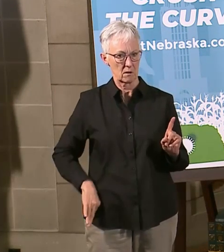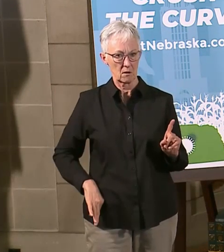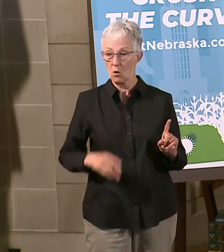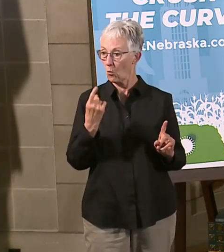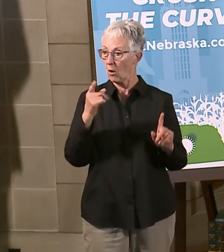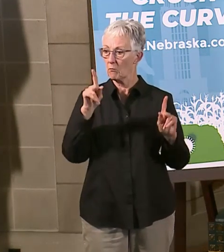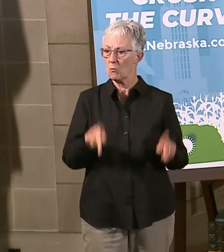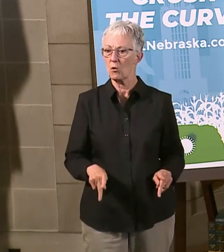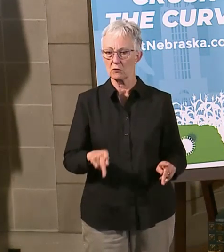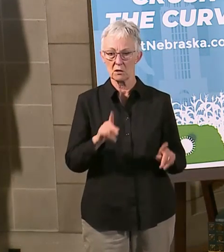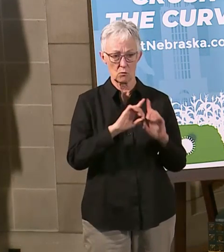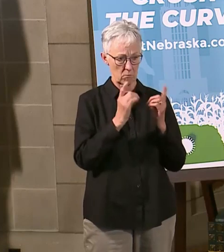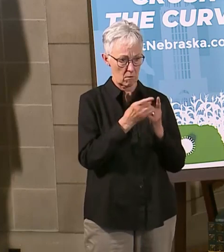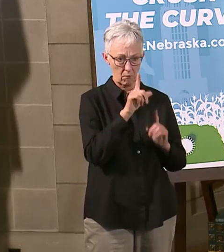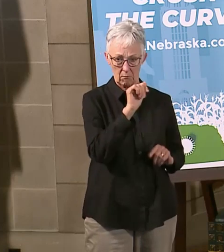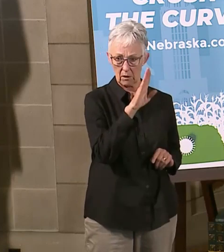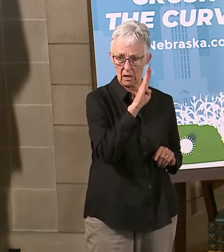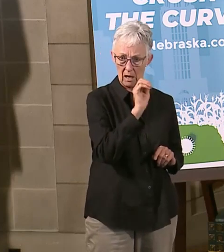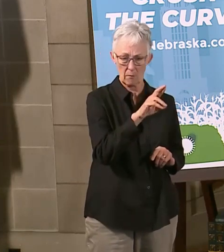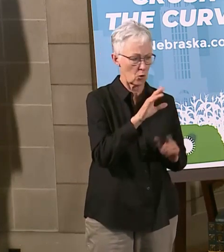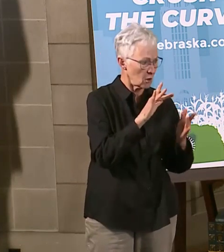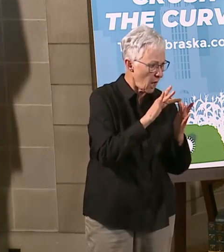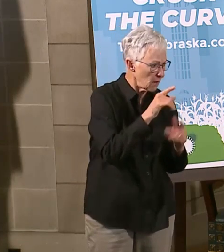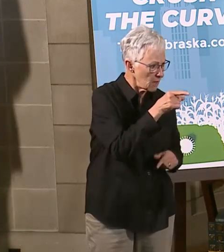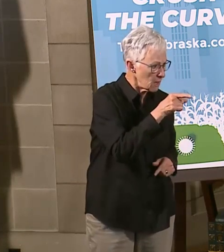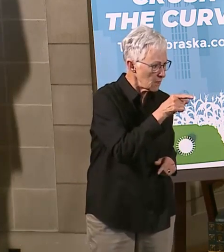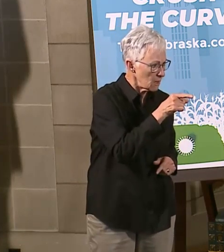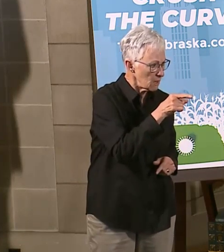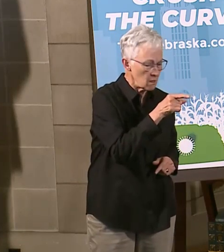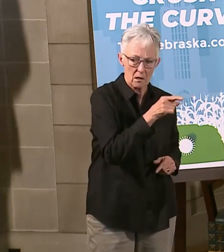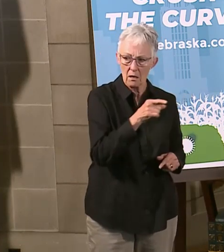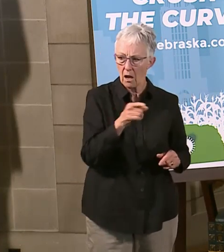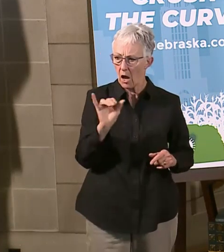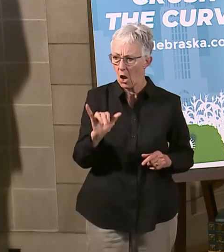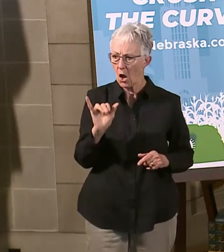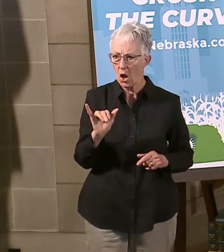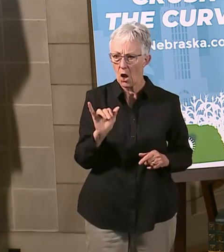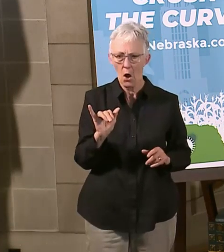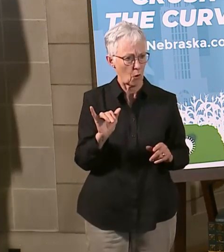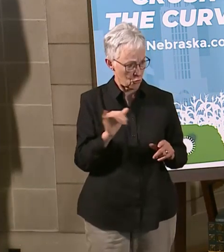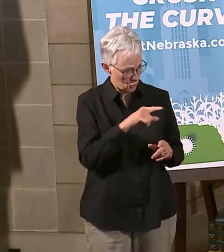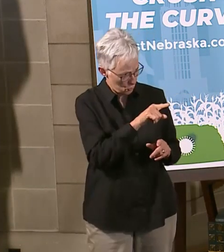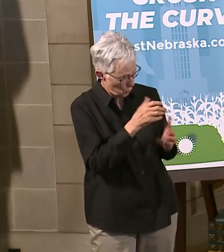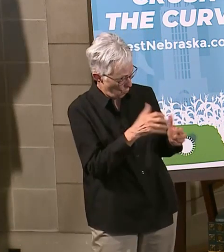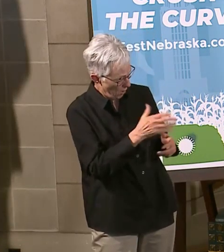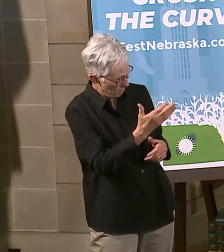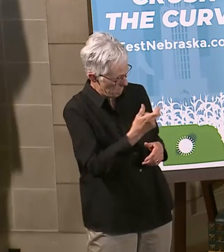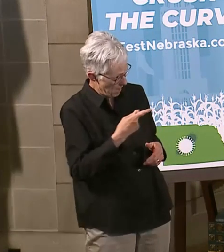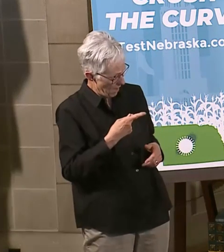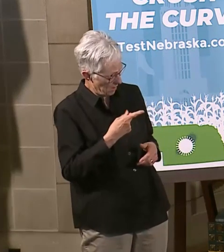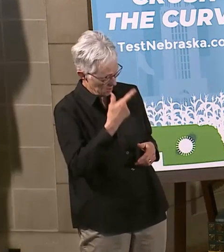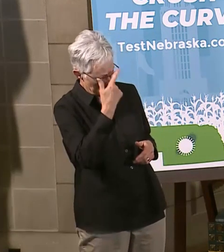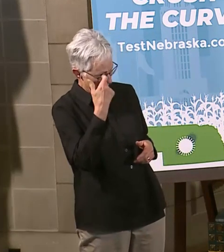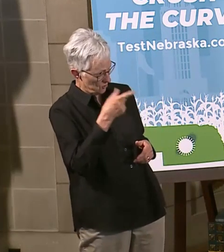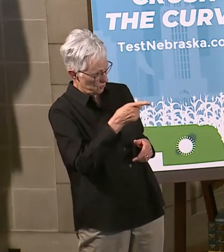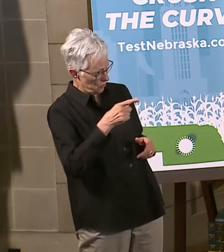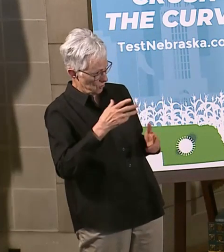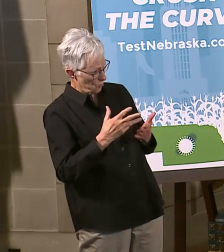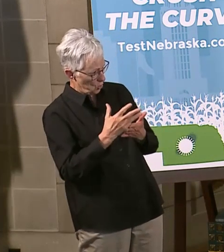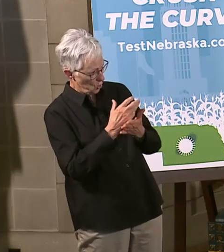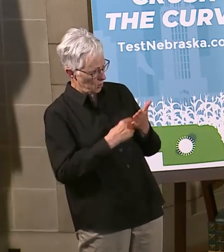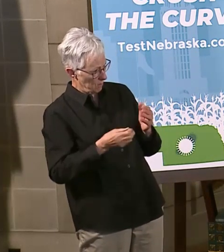home and collect unemployment benefits. And of course, that's the wrong person to tell that to, because we run this business, and so that person's not gonna get their